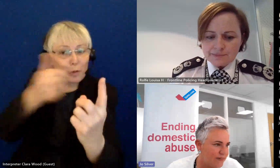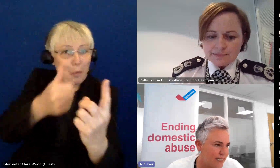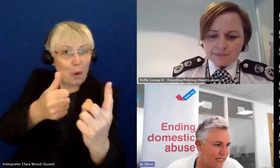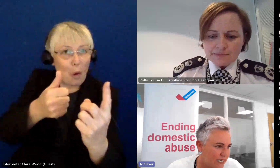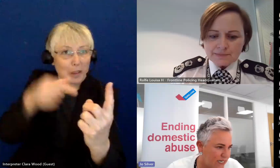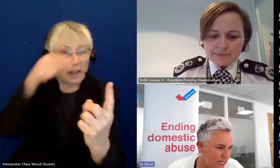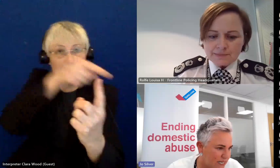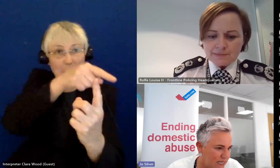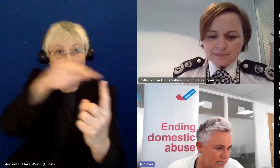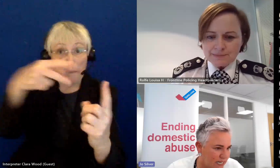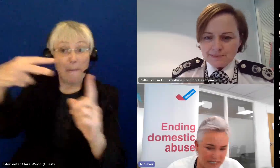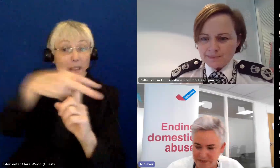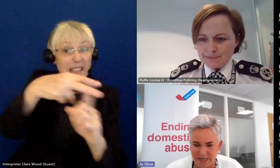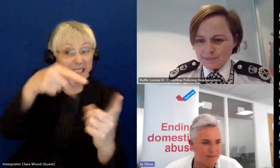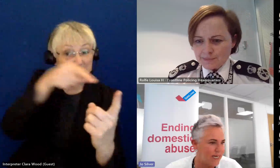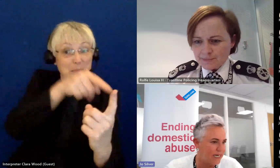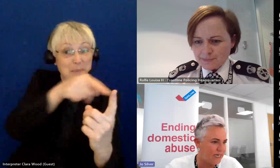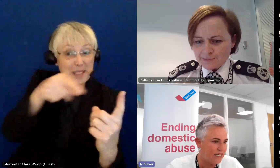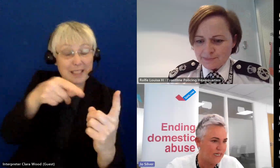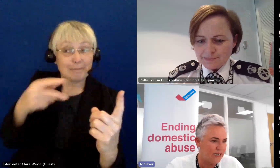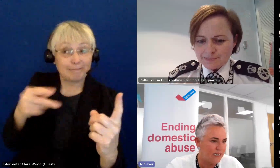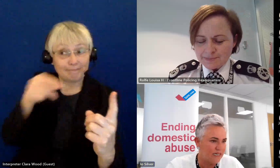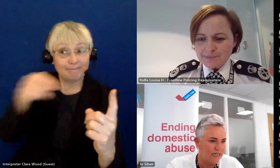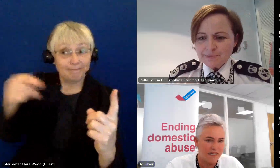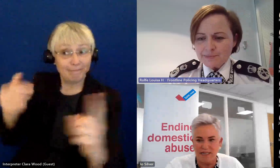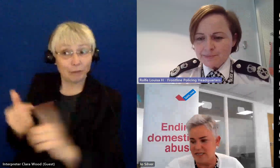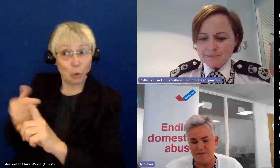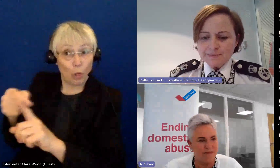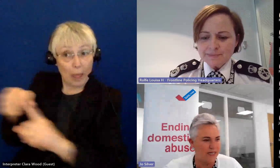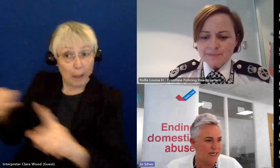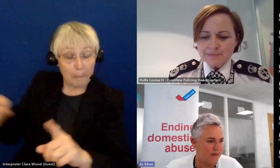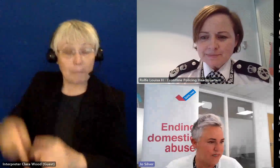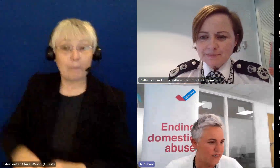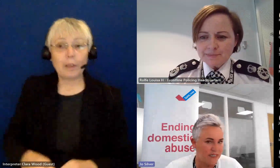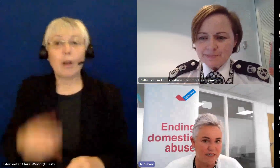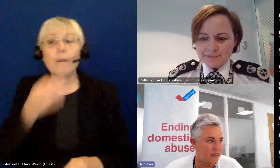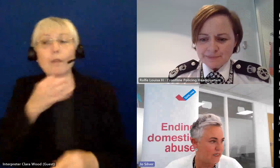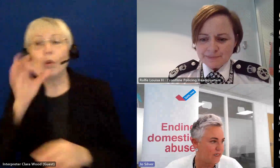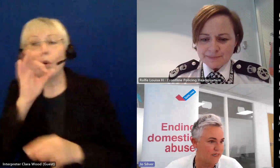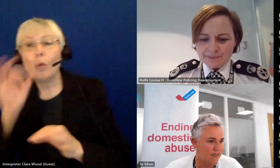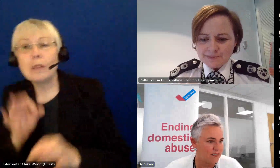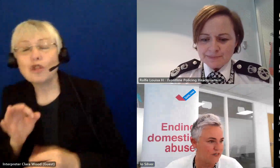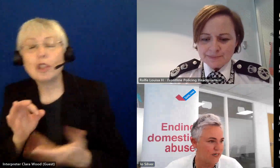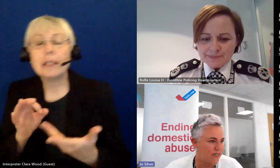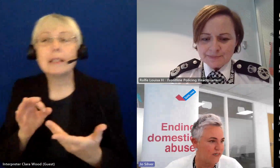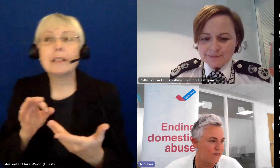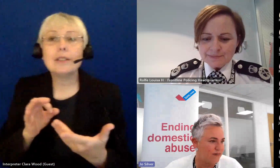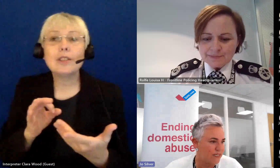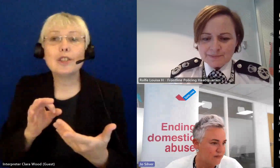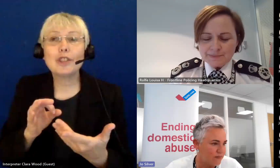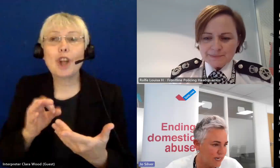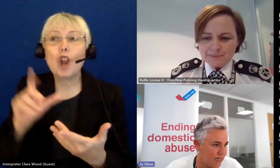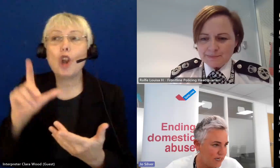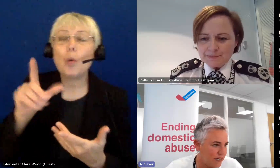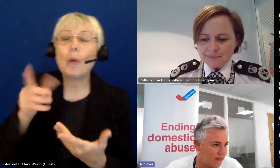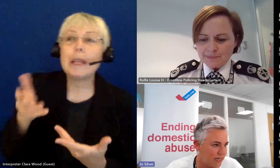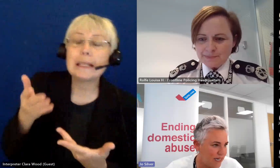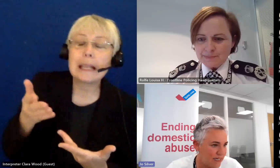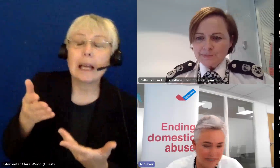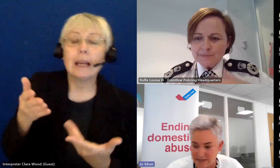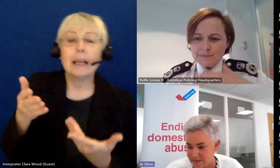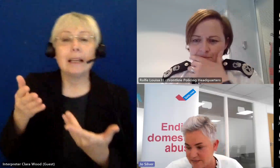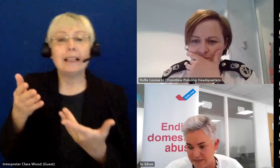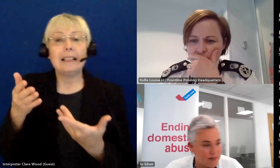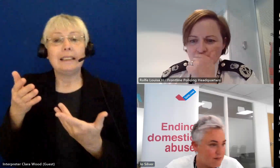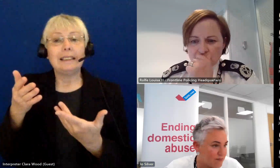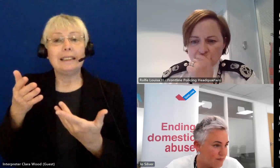questions, Louisa, I think have come in, but I am going to try and go around the other way.